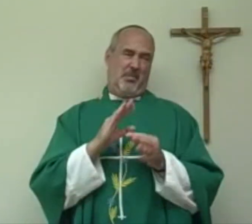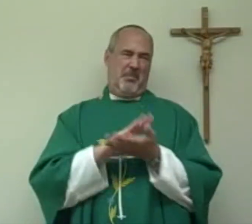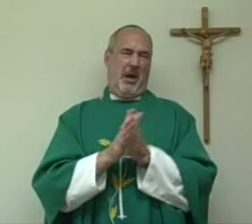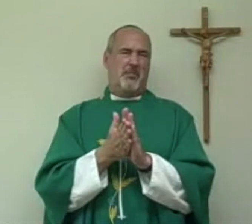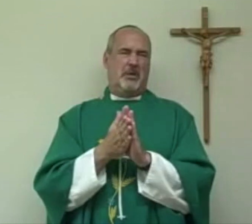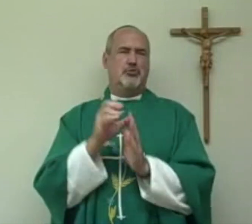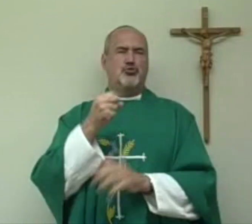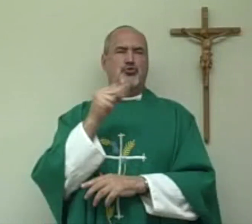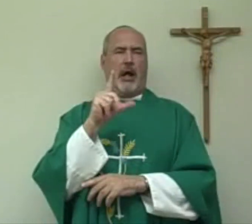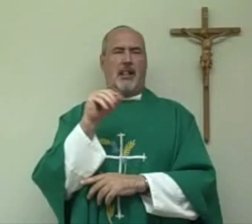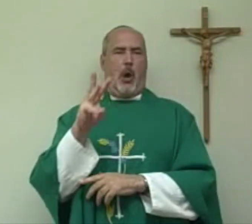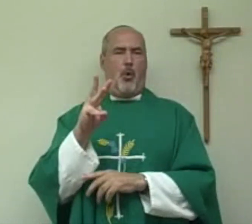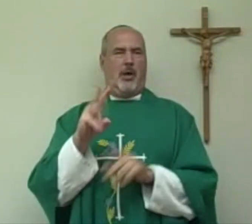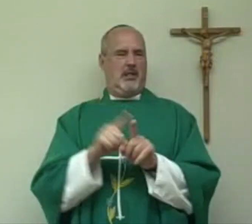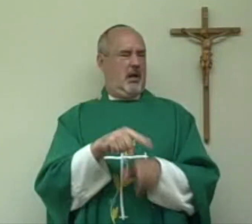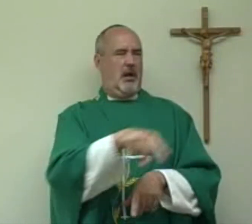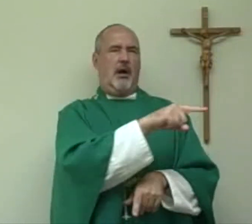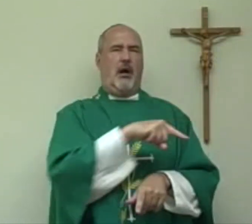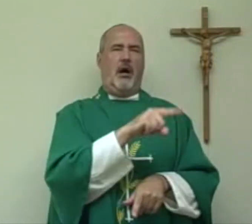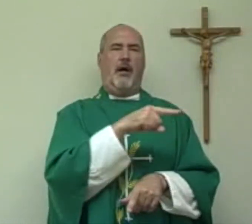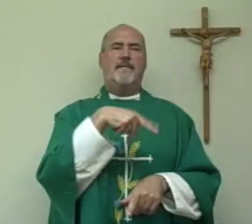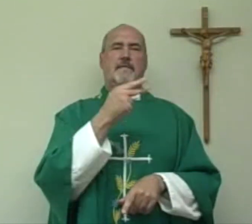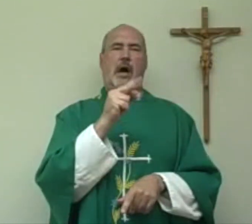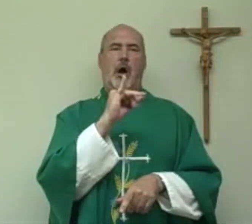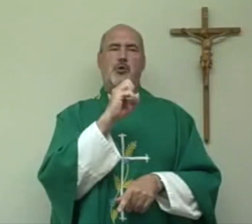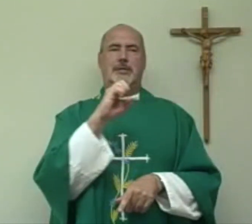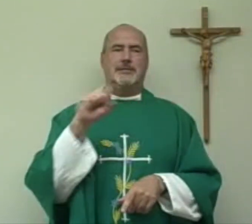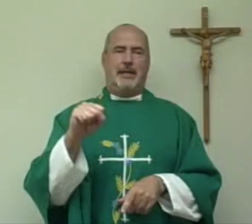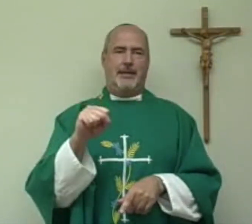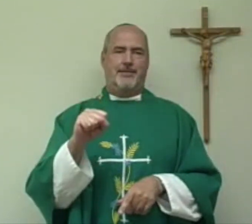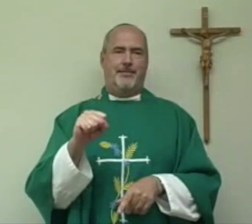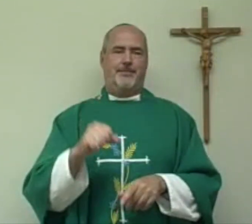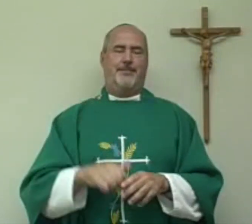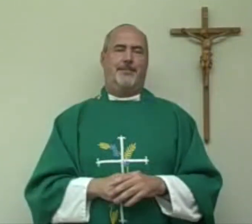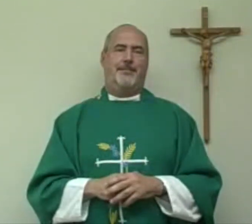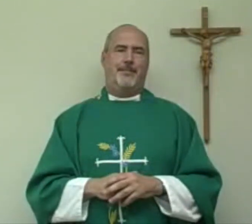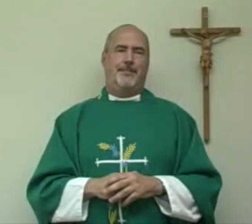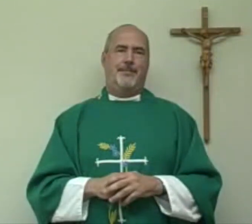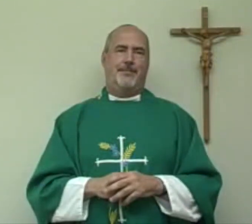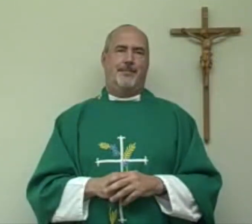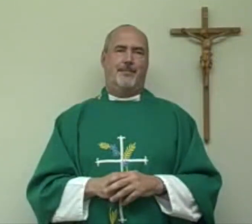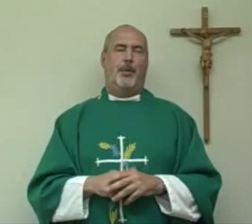people, then our faith will become nothing more than shallow, just like the Pharisees.